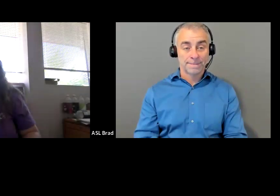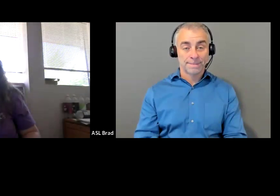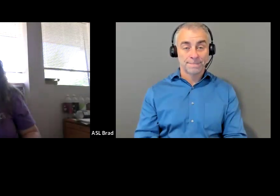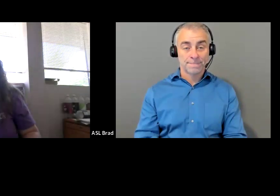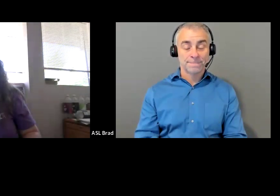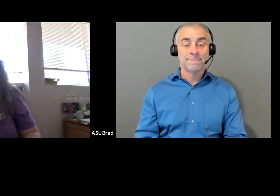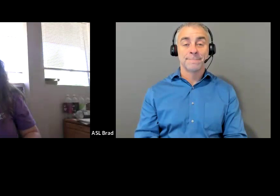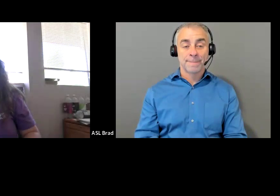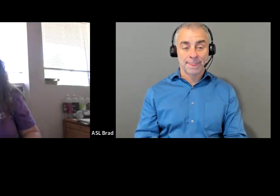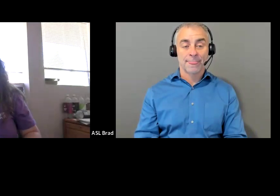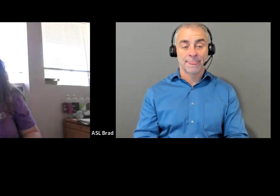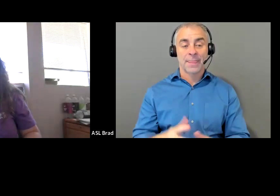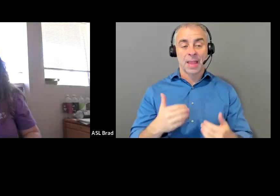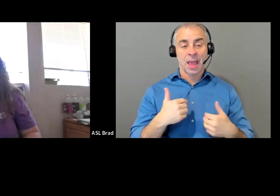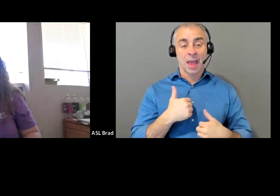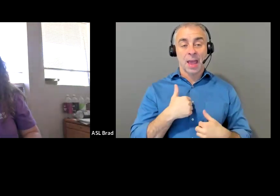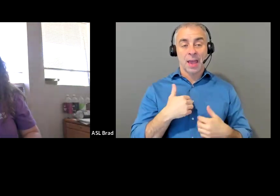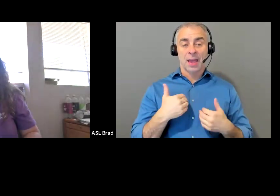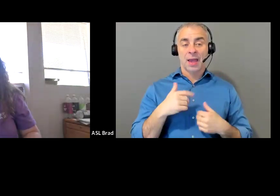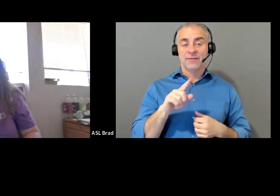I actually have a question.